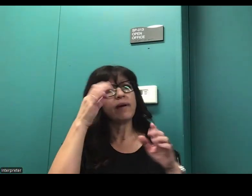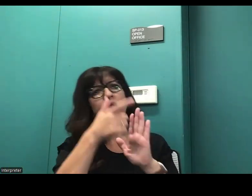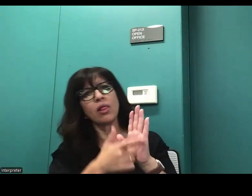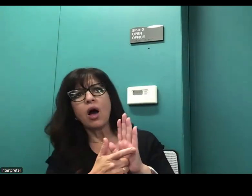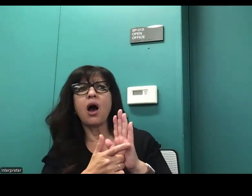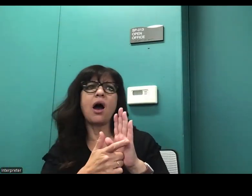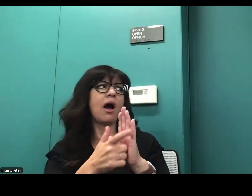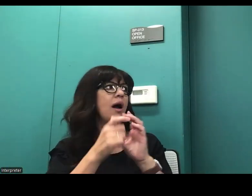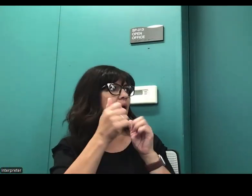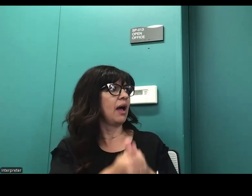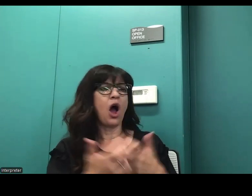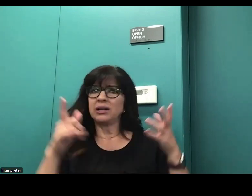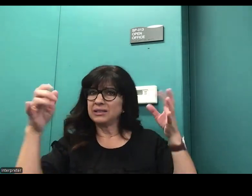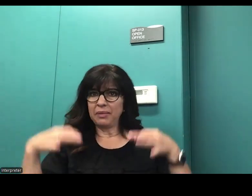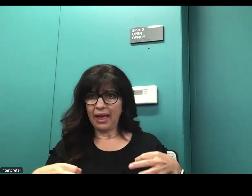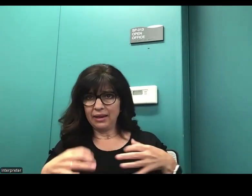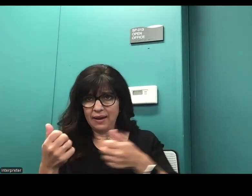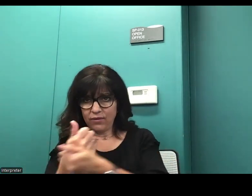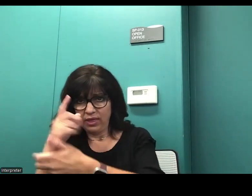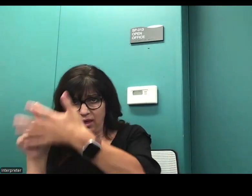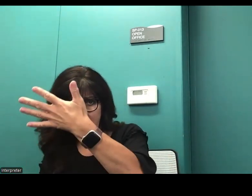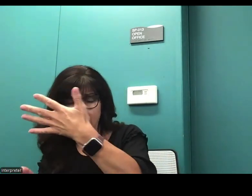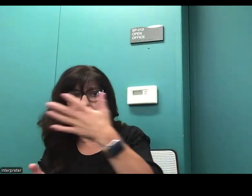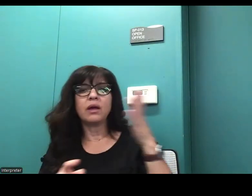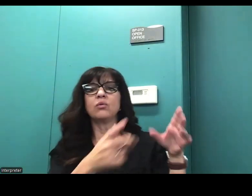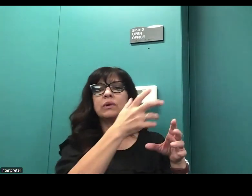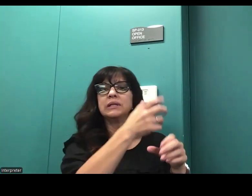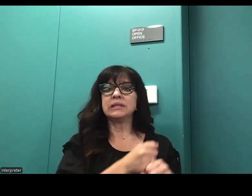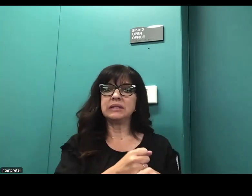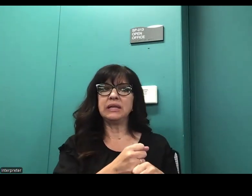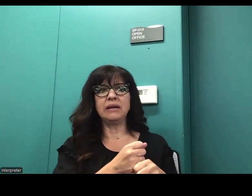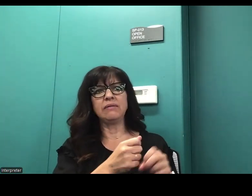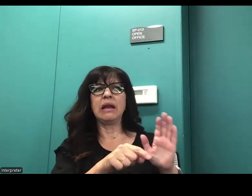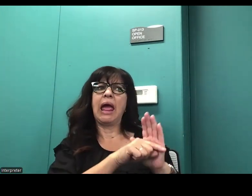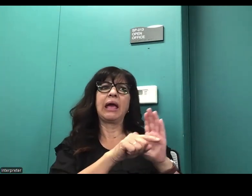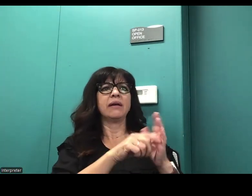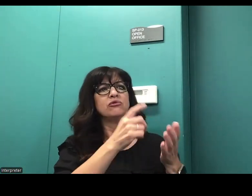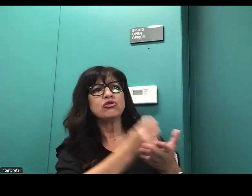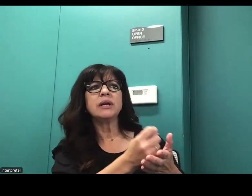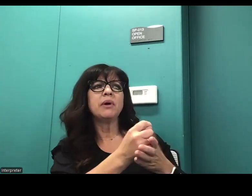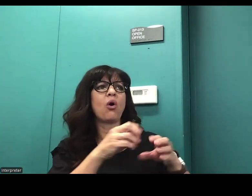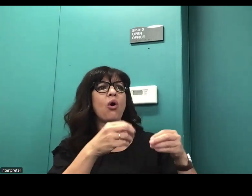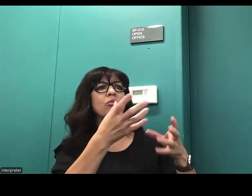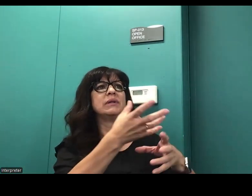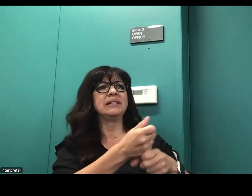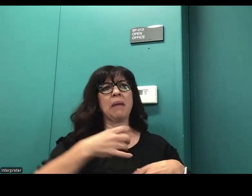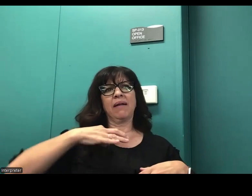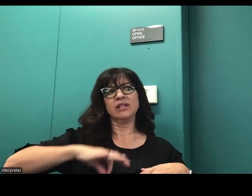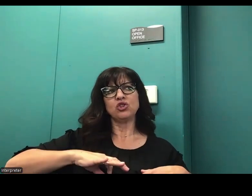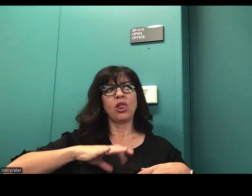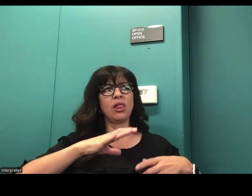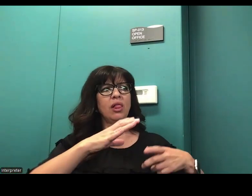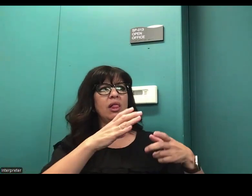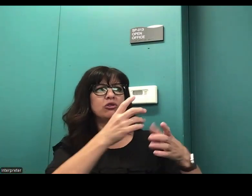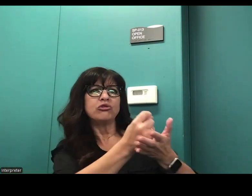non-discrimination laws. So I already explained what those are. Receive adverse treatment, be advanced or receive beneficial or differential treatment.